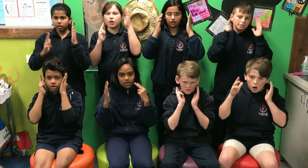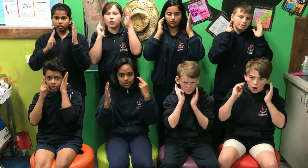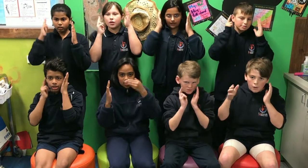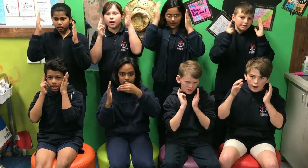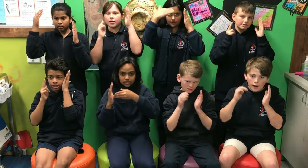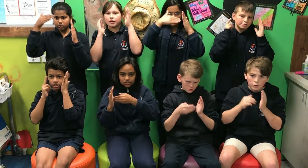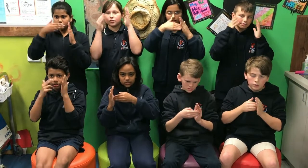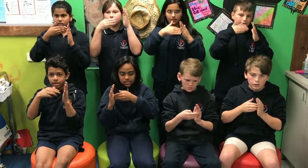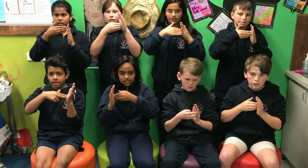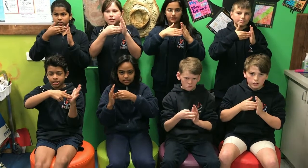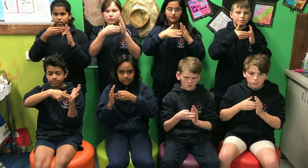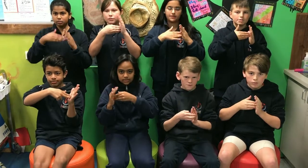our dreams.